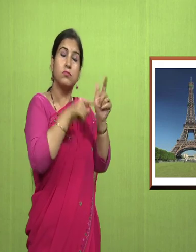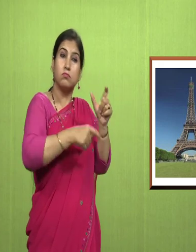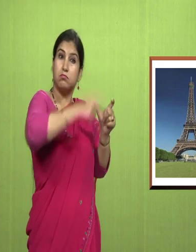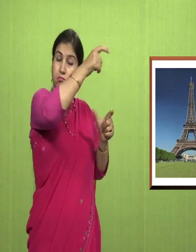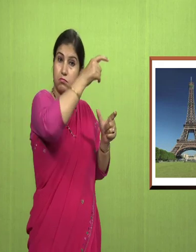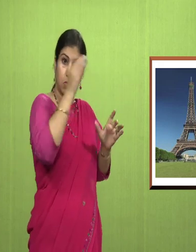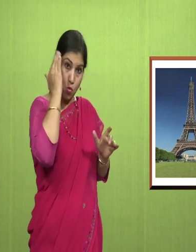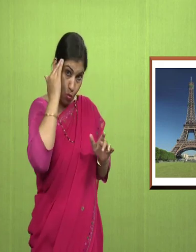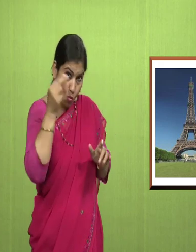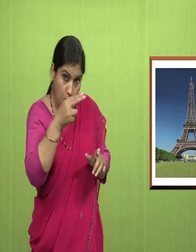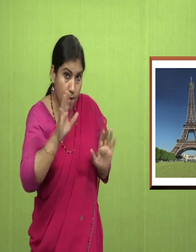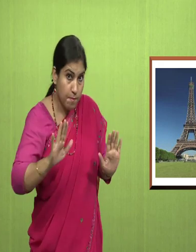Do you know the name?